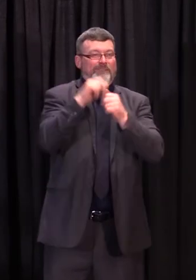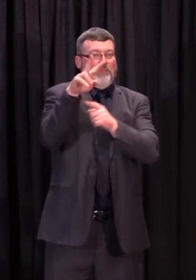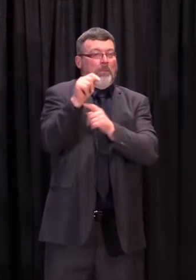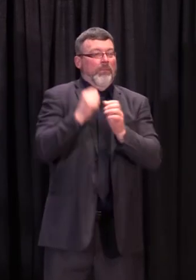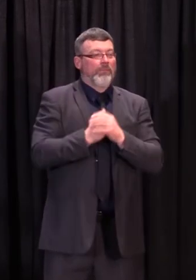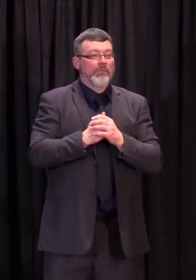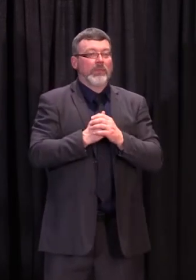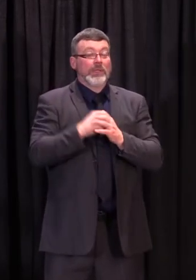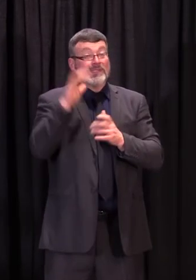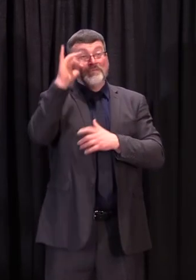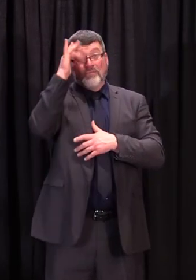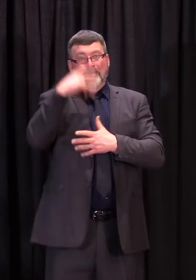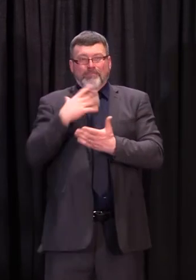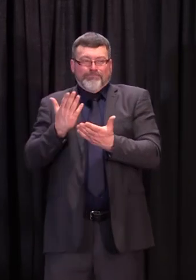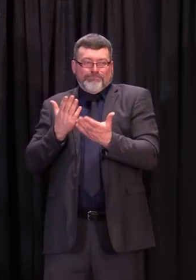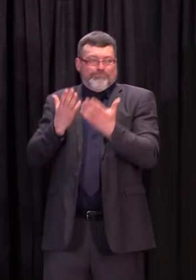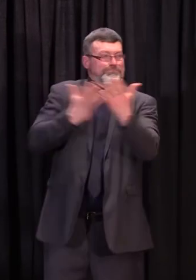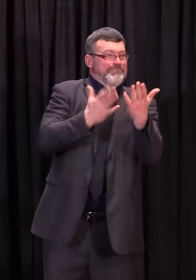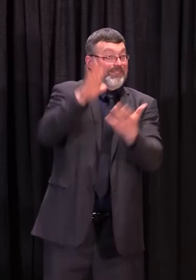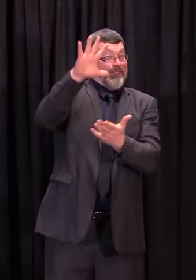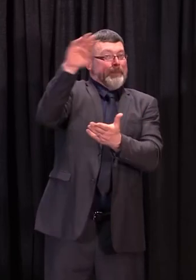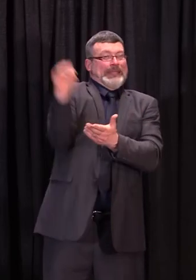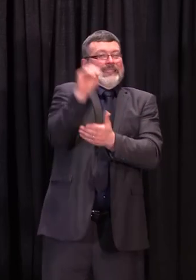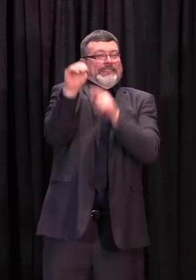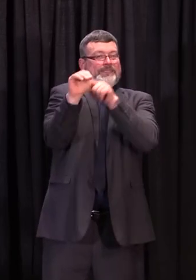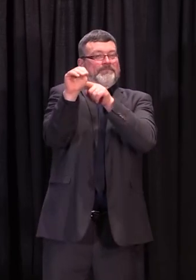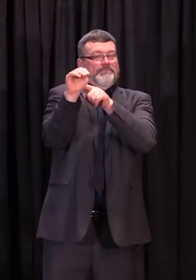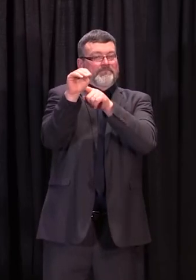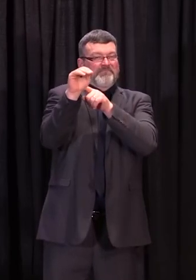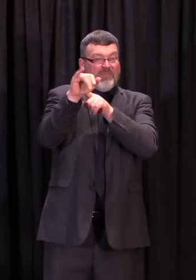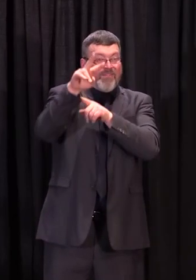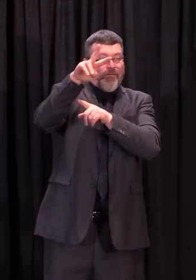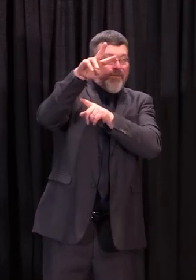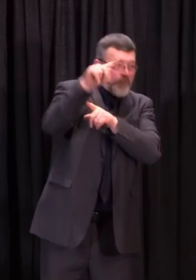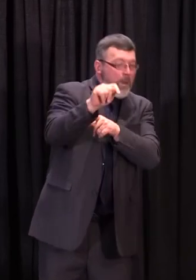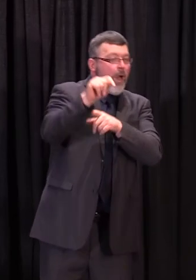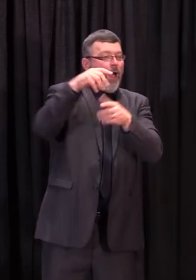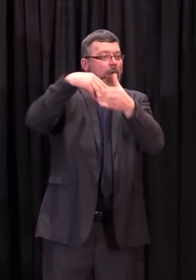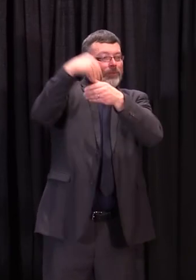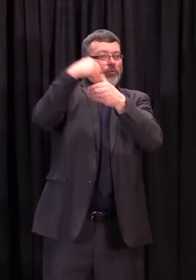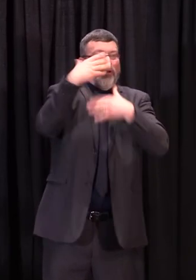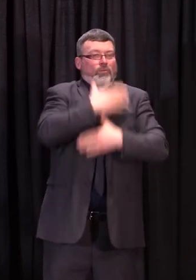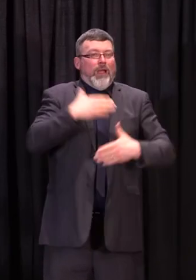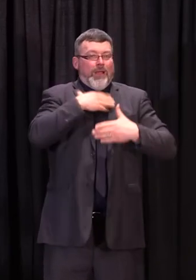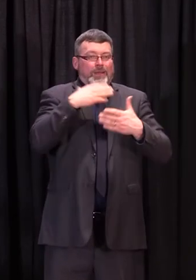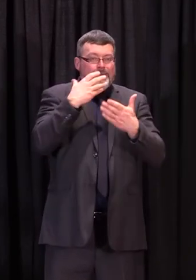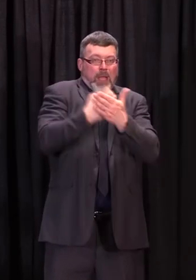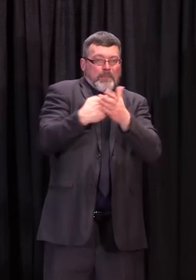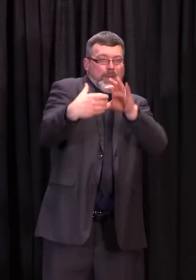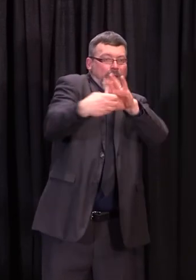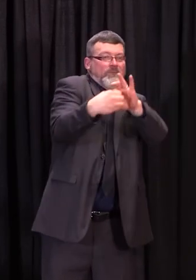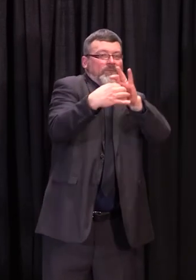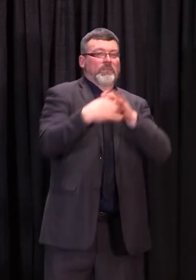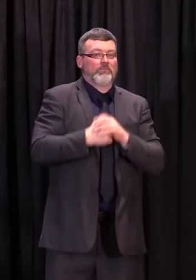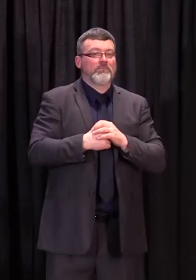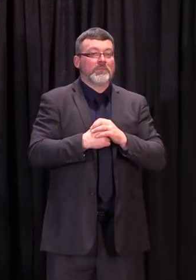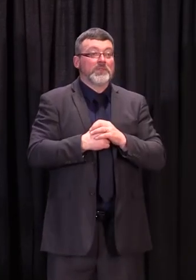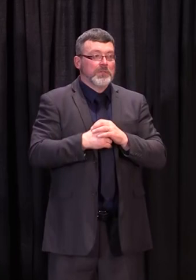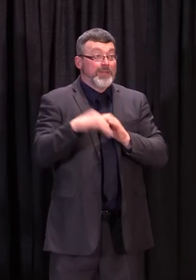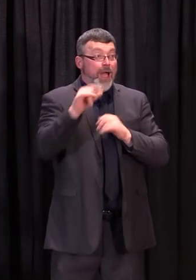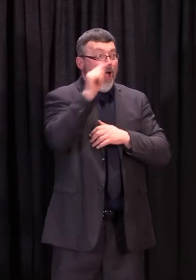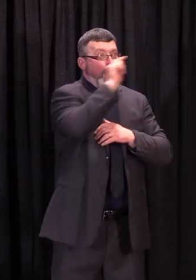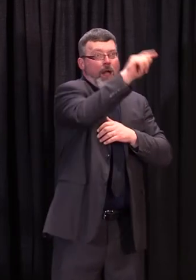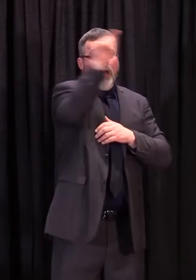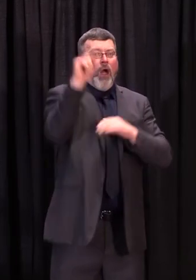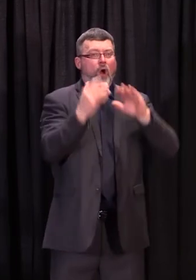Outdoor Recreation Economic Collaborative, so more communities can use these assets to strengthen their local economies.